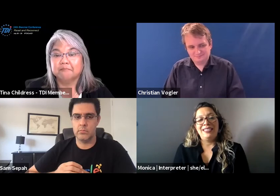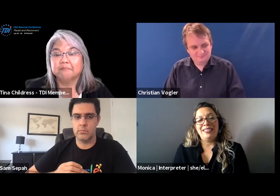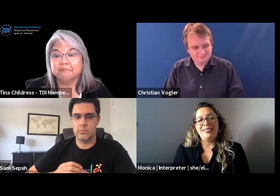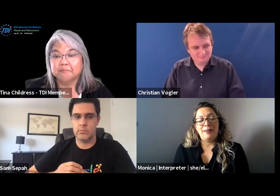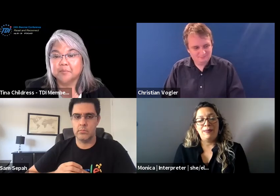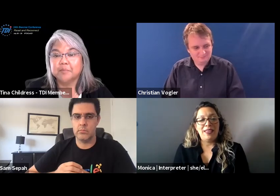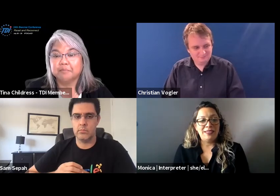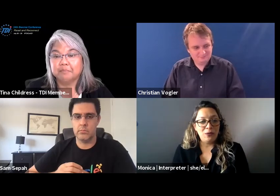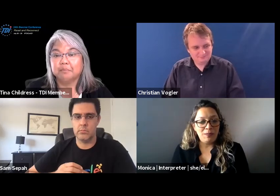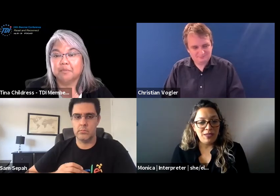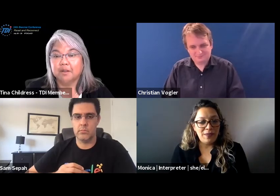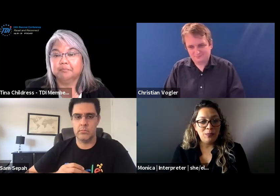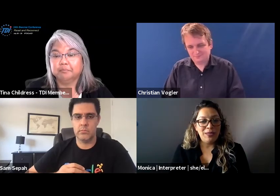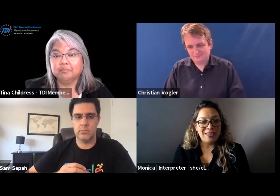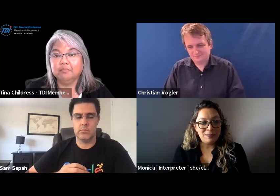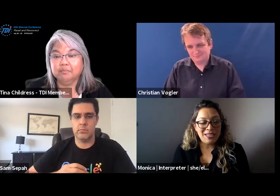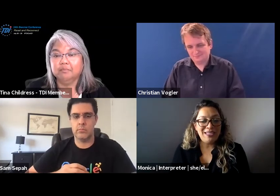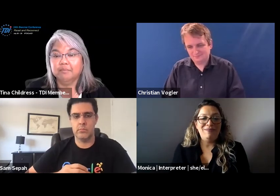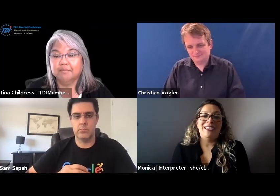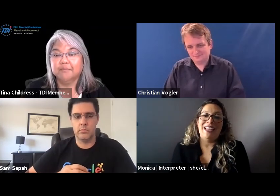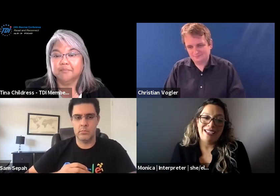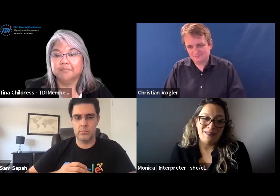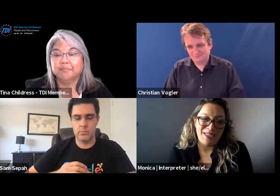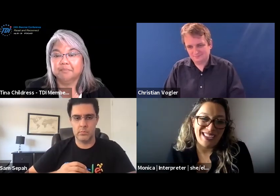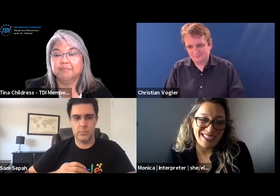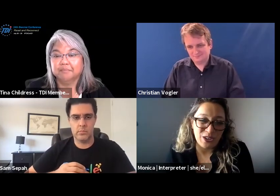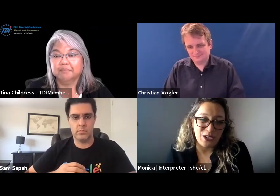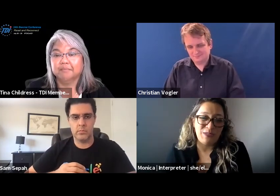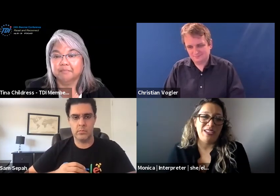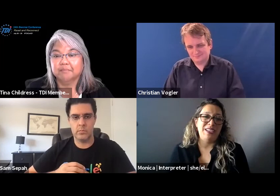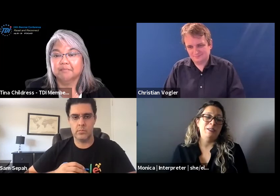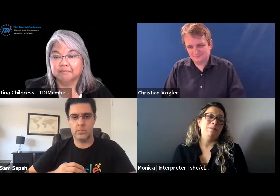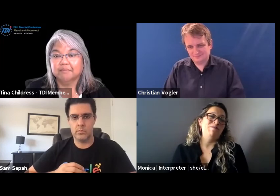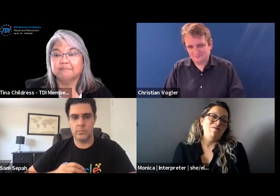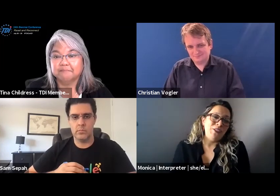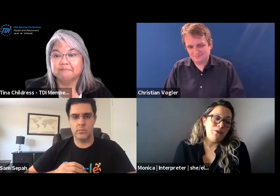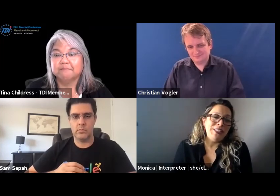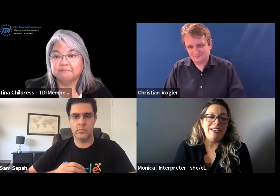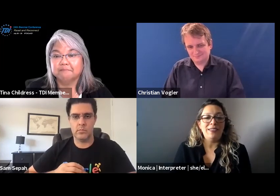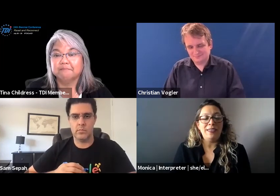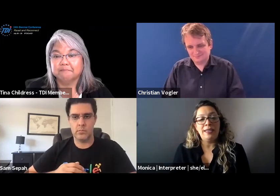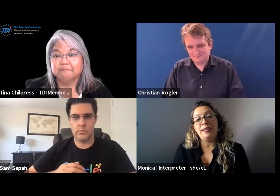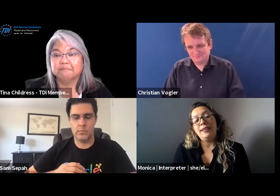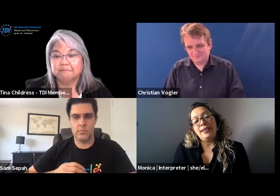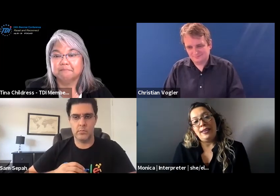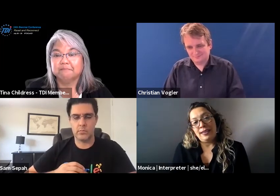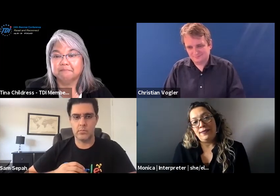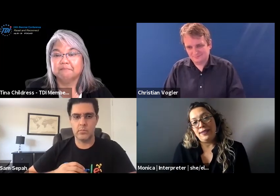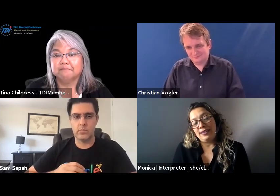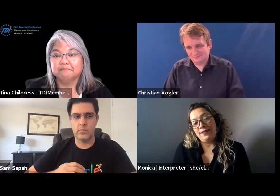it something that's going to be available last minute? Then it has to be ASR. You really have to think if